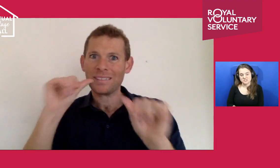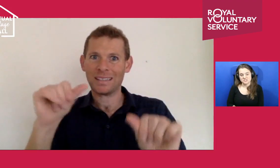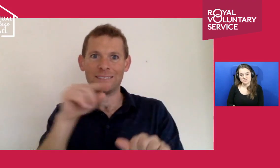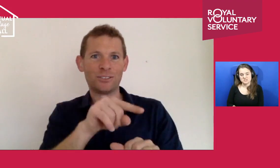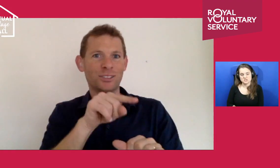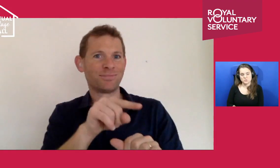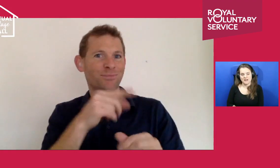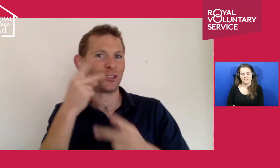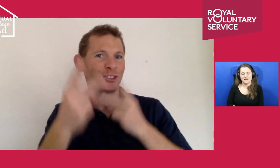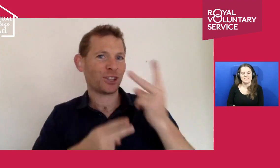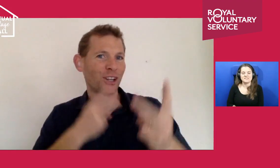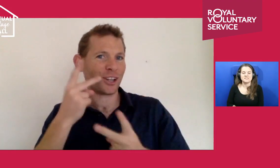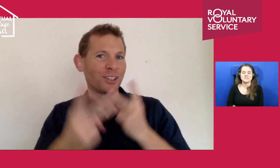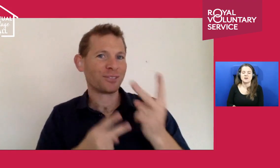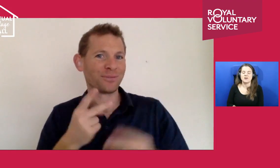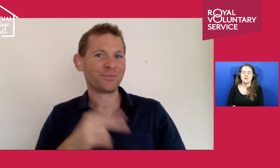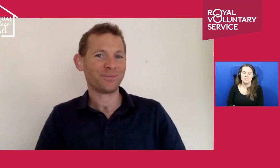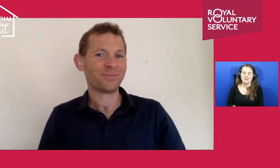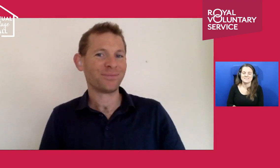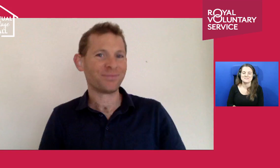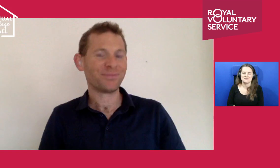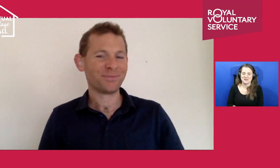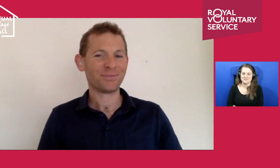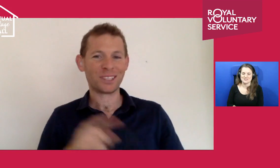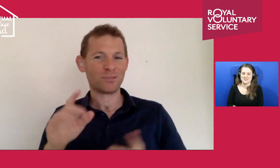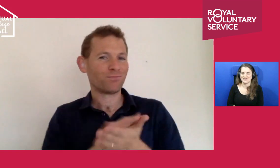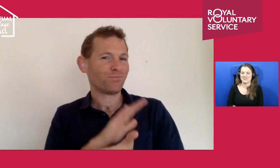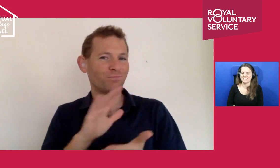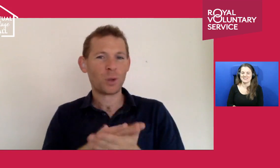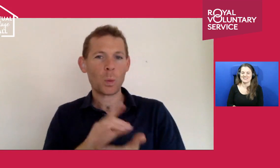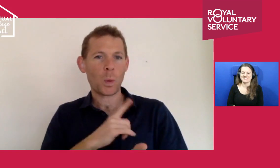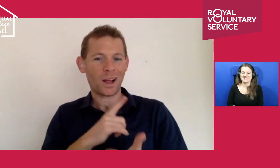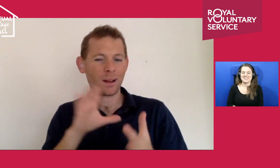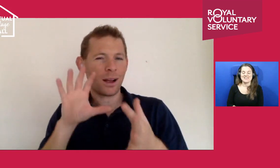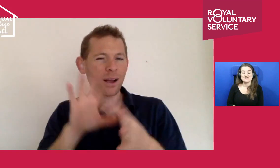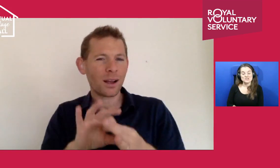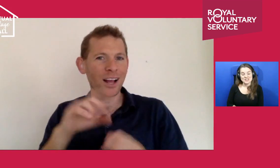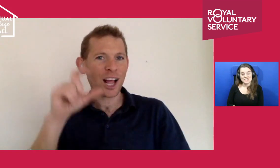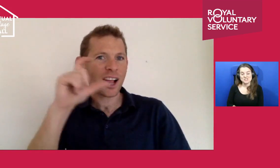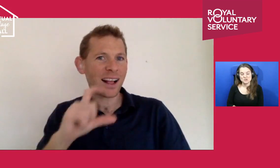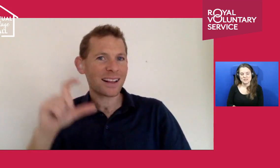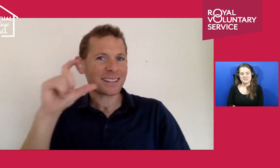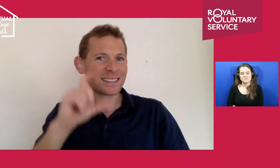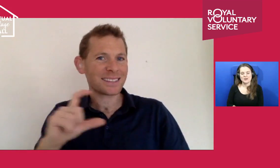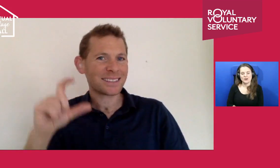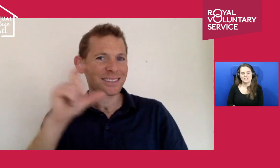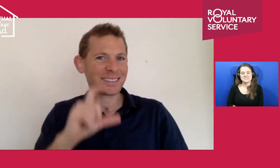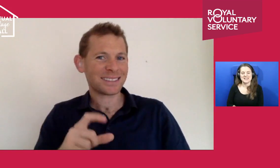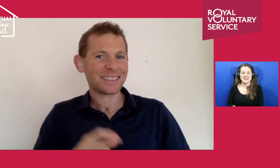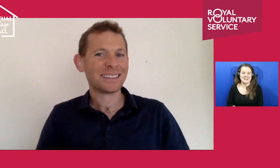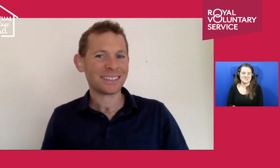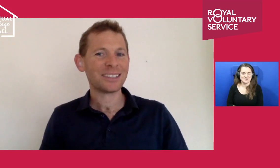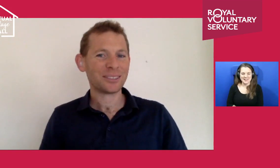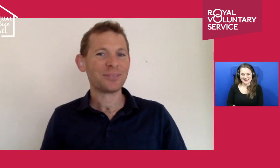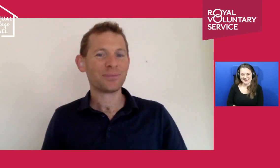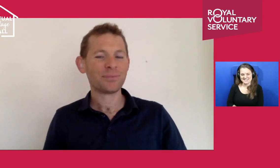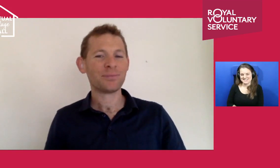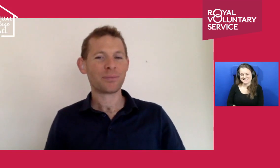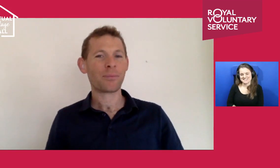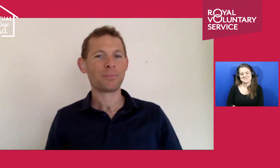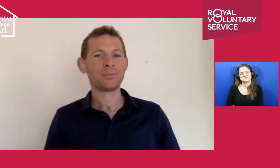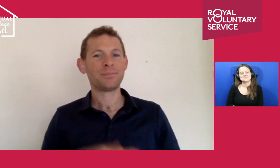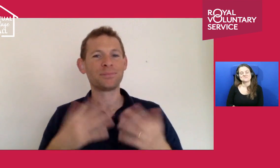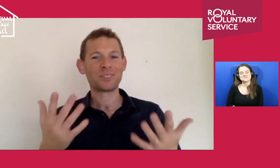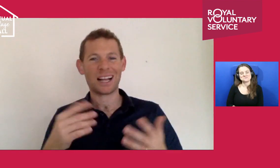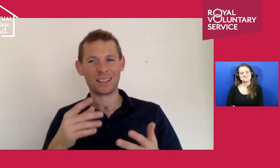nursery schools as well, and this is always their favourite song. They really enjoy it because it links with